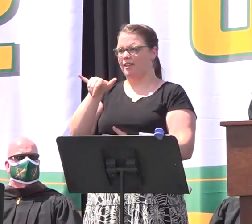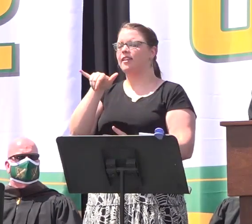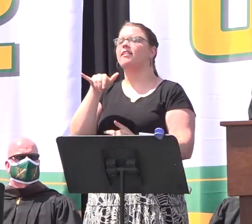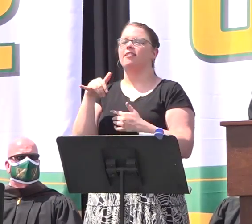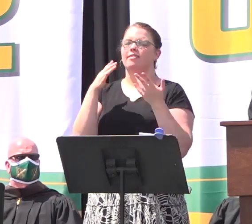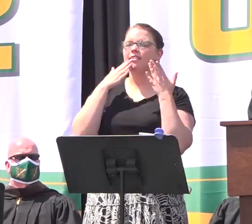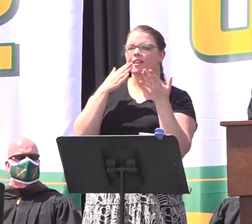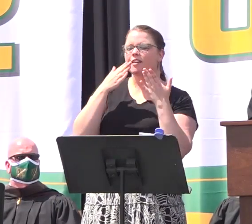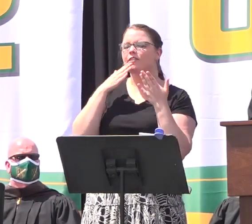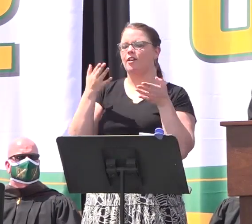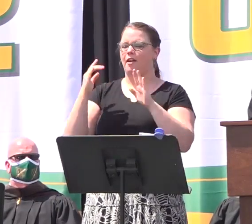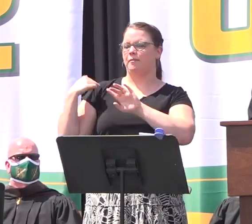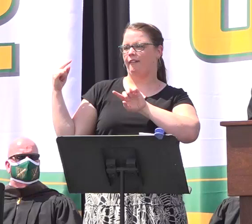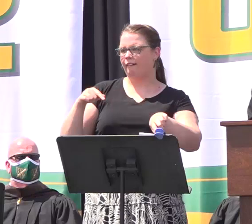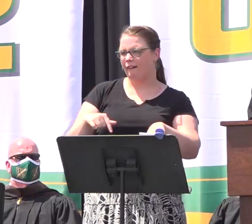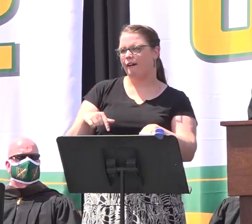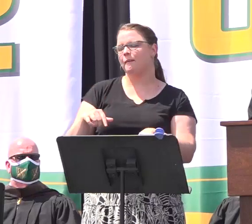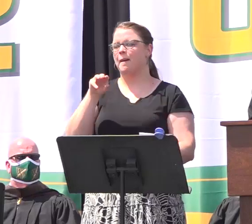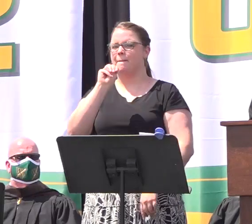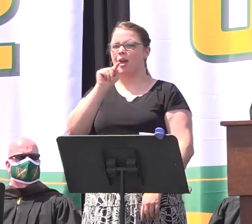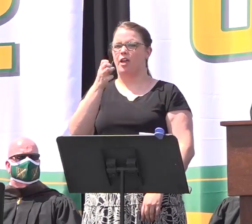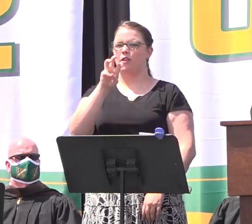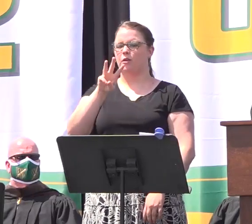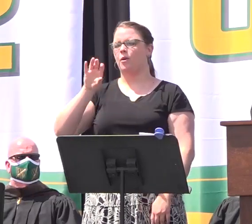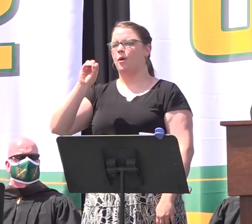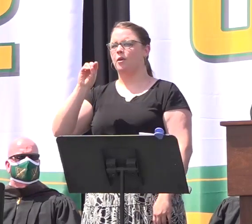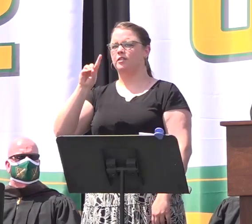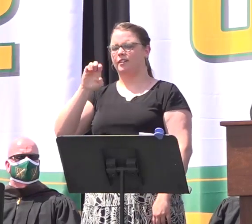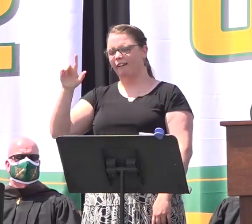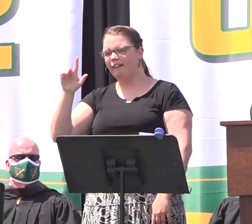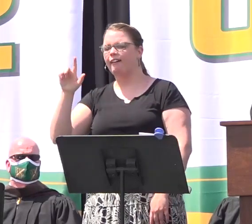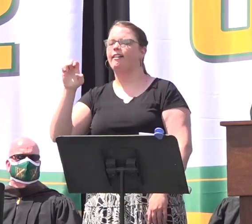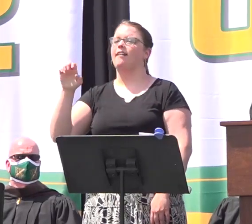Matthew Didell, all of you, thank you for the invitation.